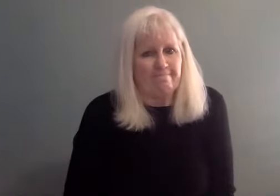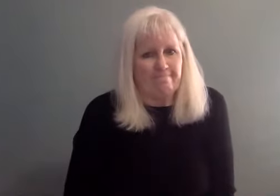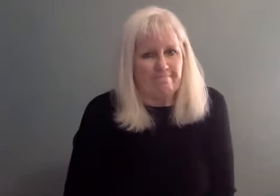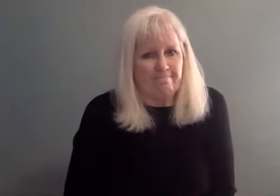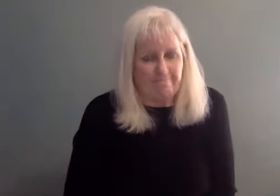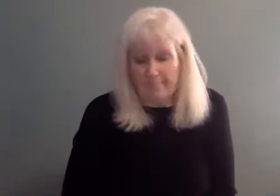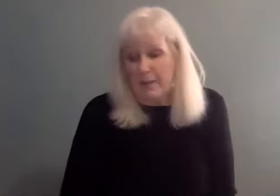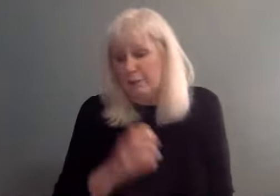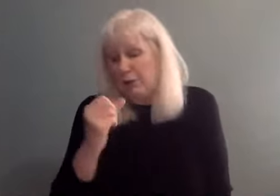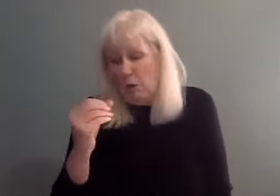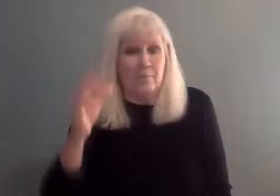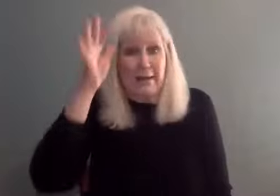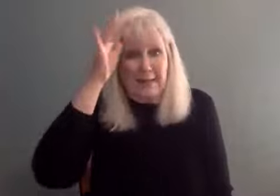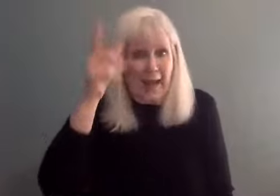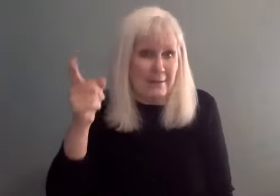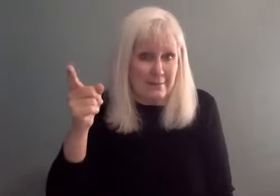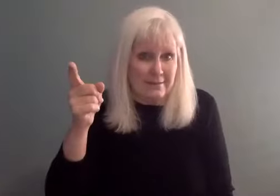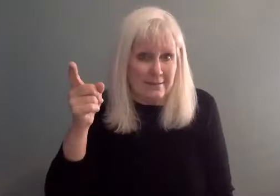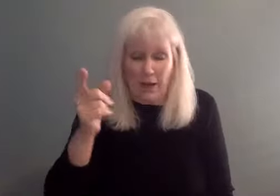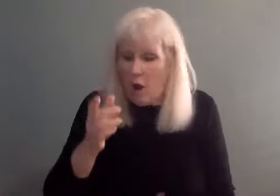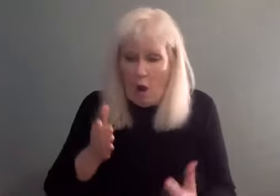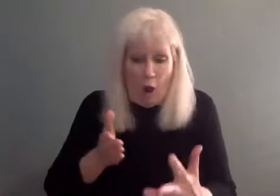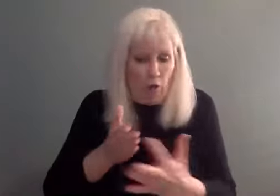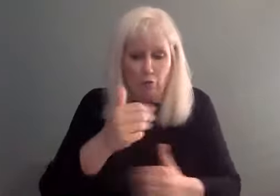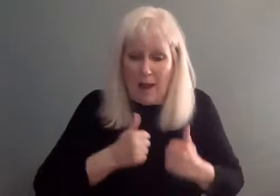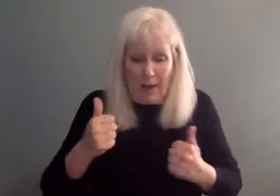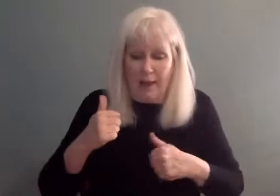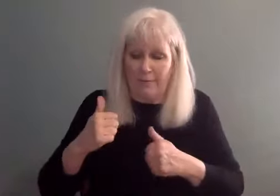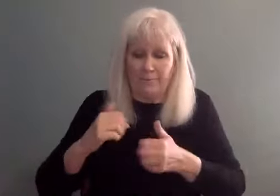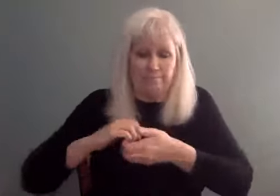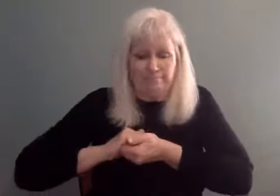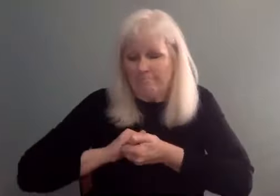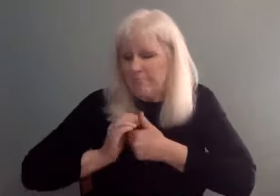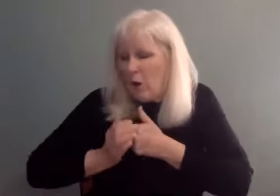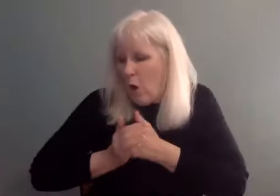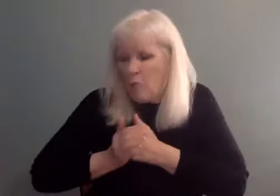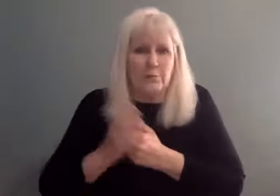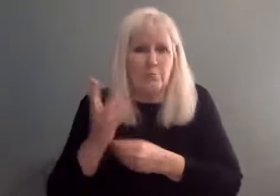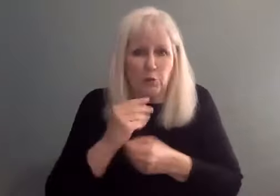So my dad has been through my life in just beautiful threads in my